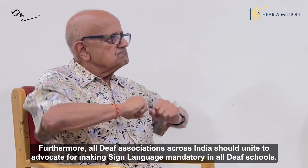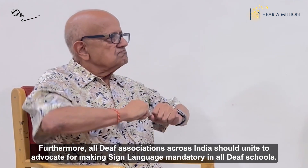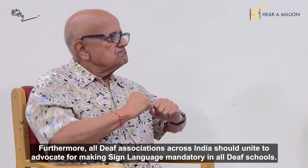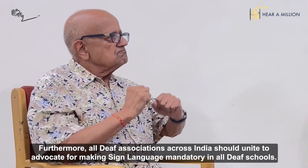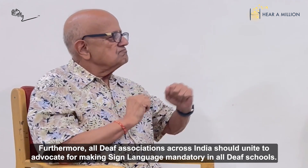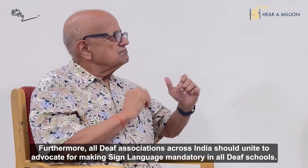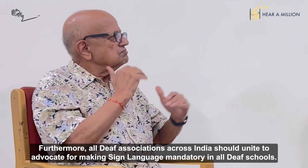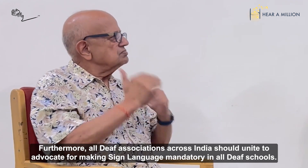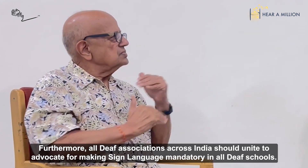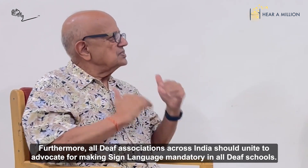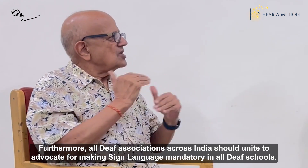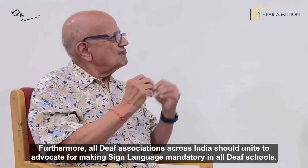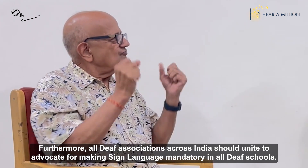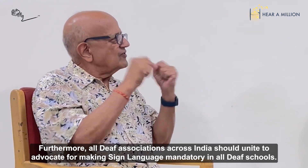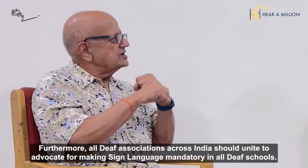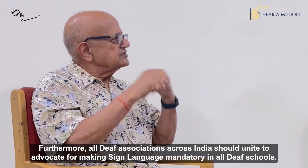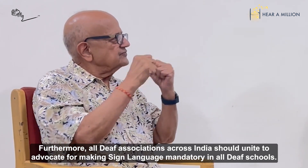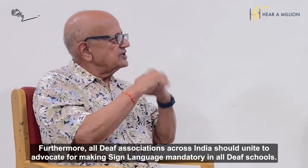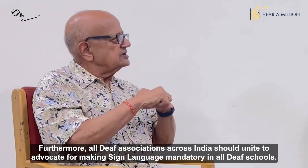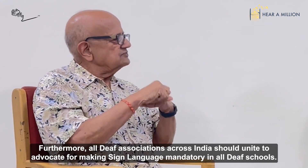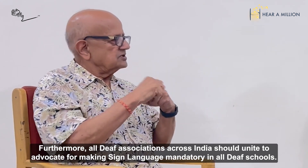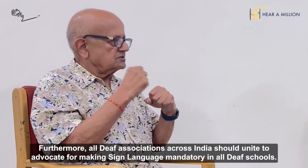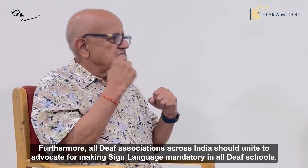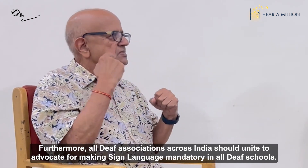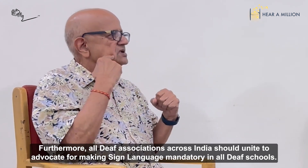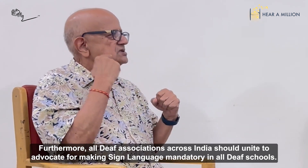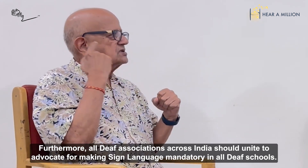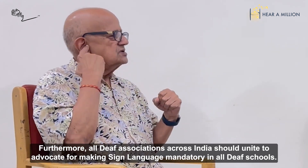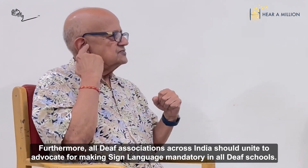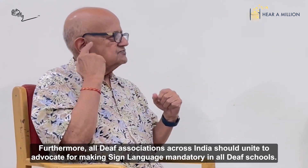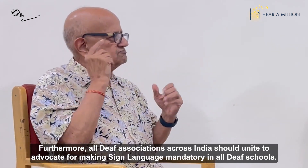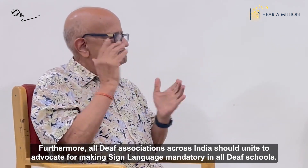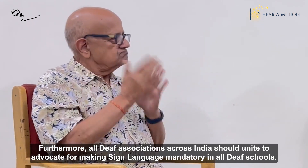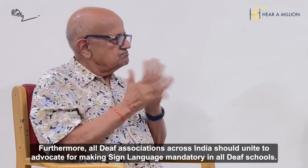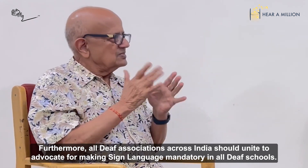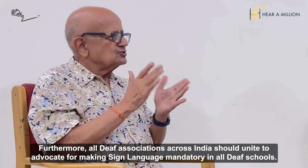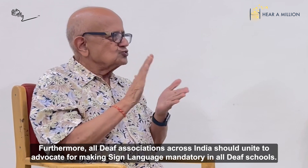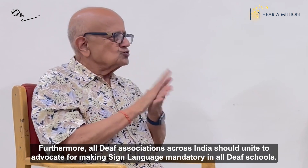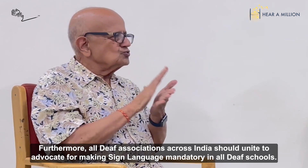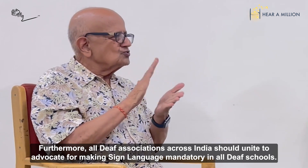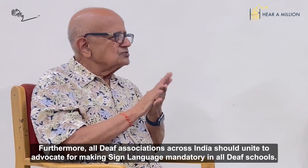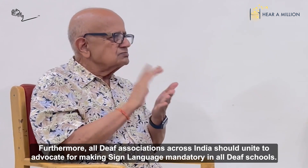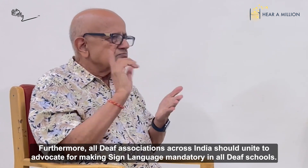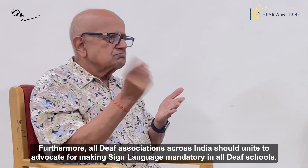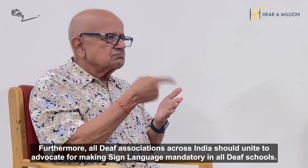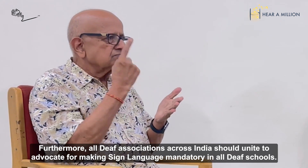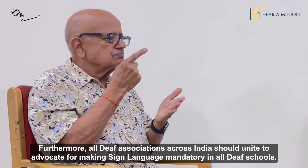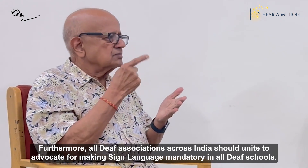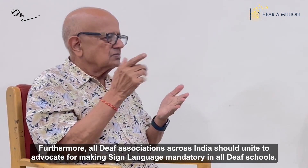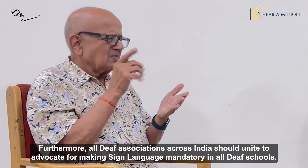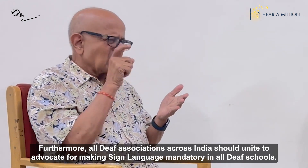Furthermore, all deaf associations across India should unite to advocate for making sign language mandatory in all deaf